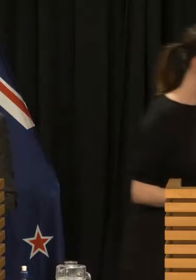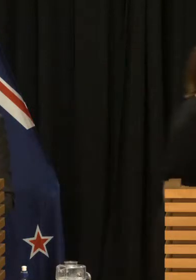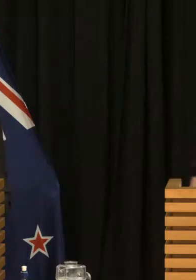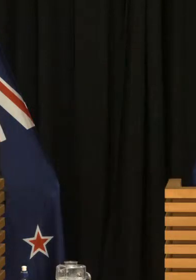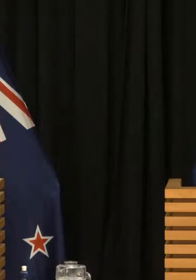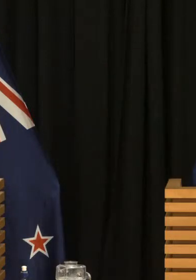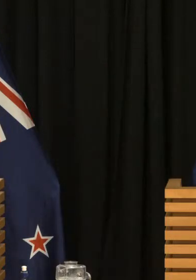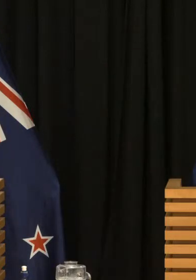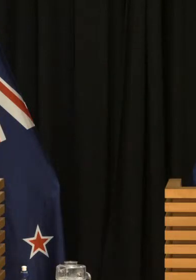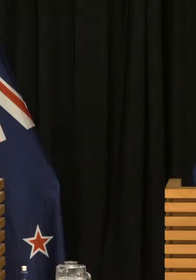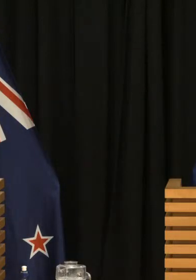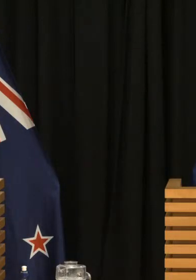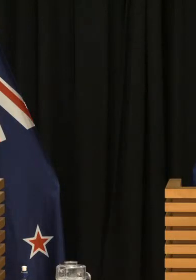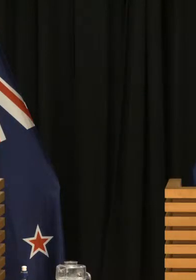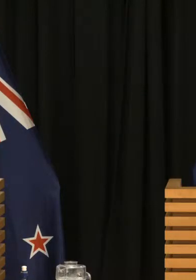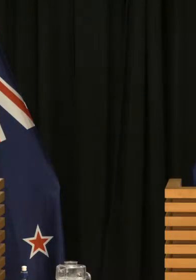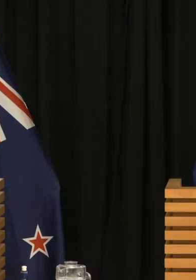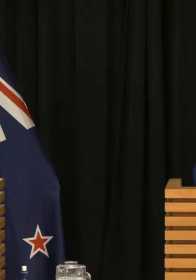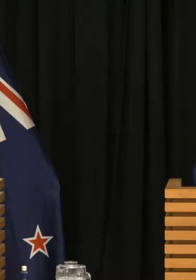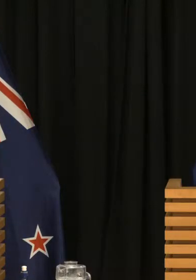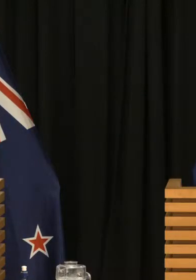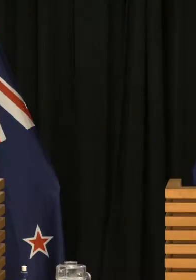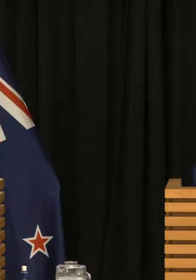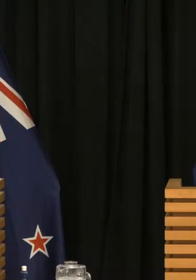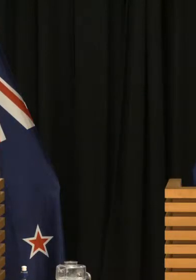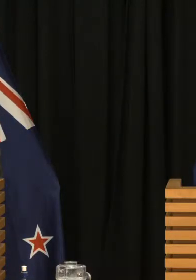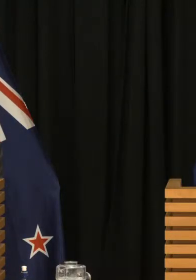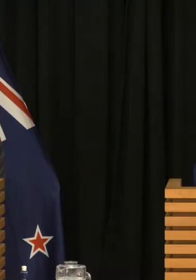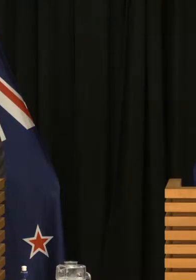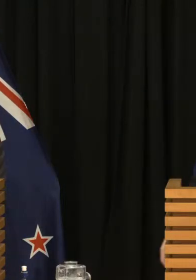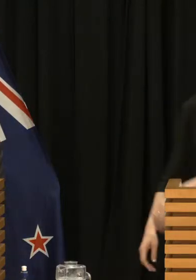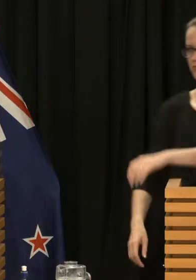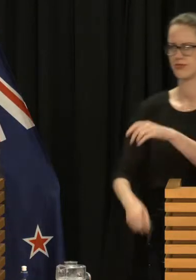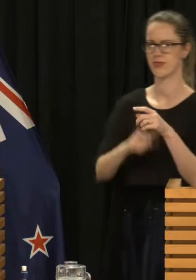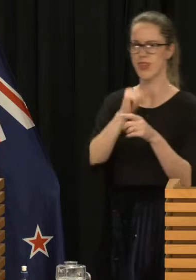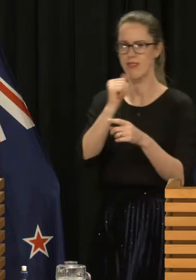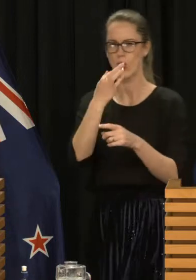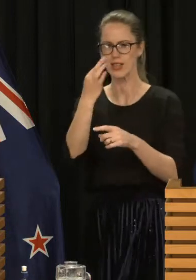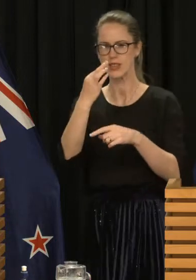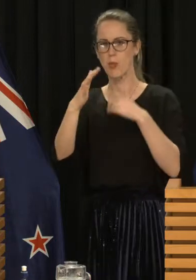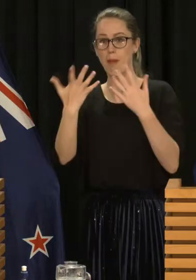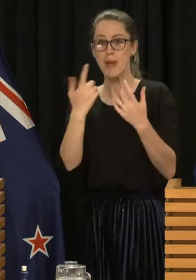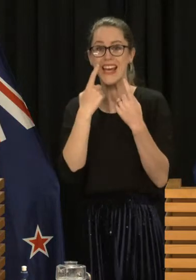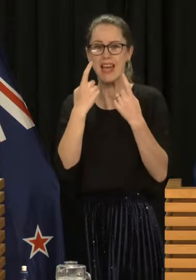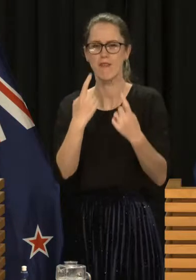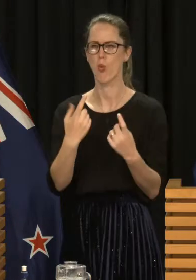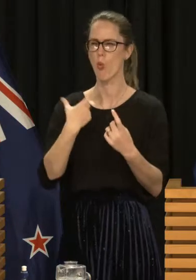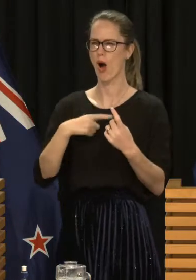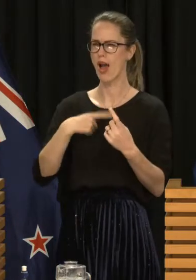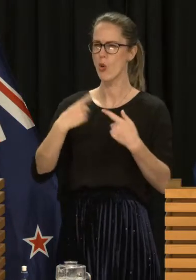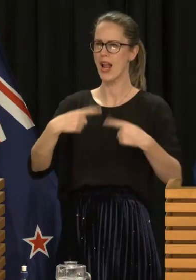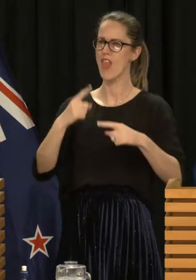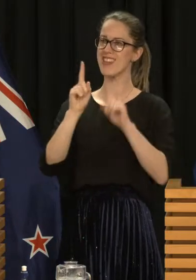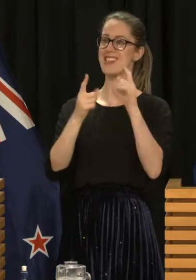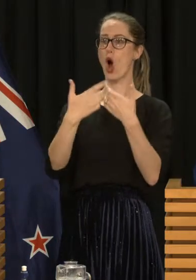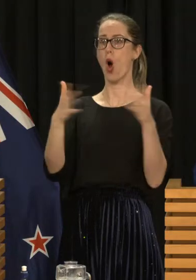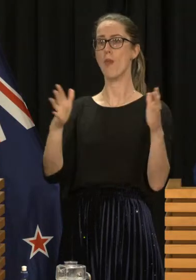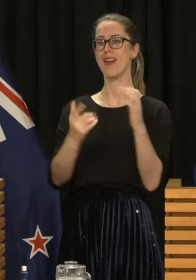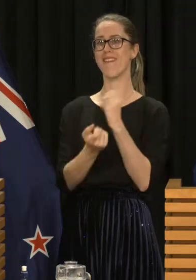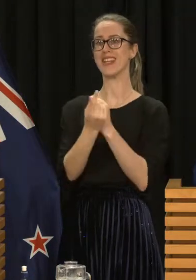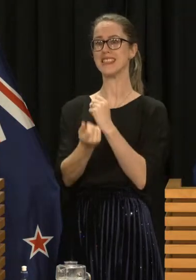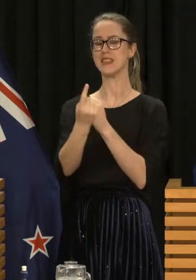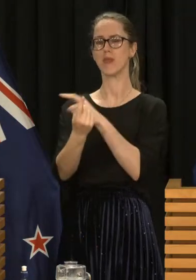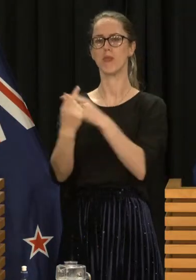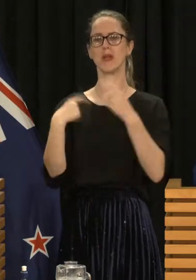about an abundance of caution, why are you reopening the city and allowing events to go ahead this weekend, which we know are high risk? So we are at alert